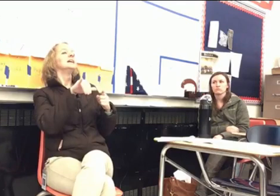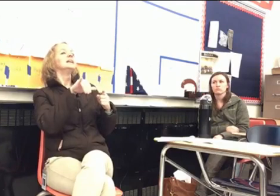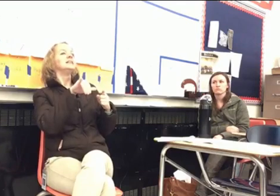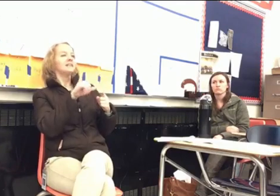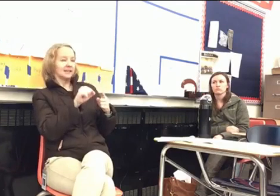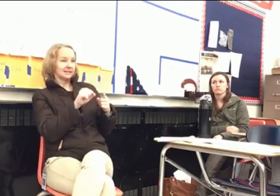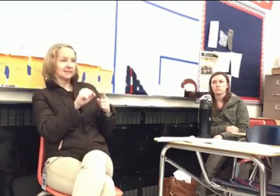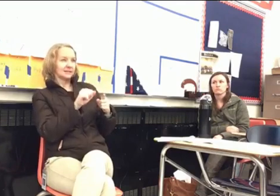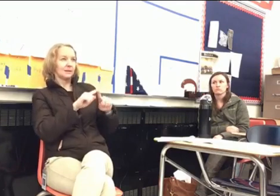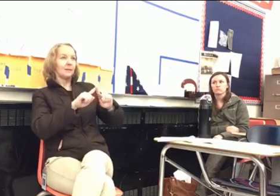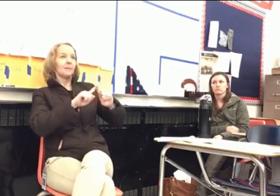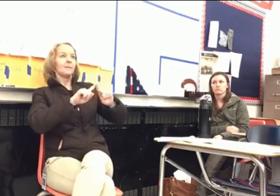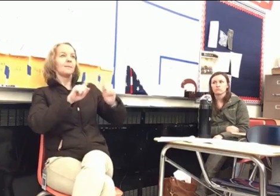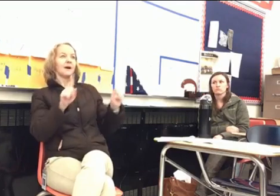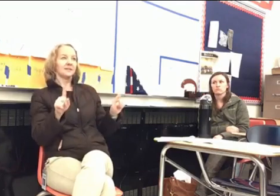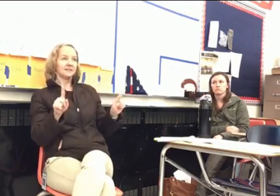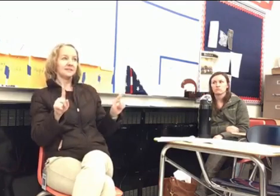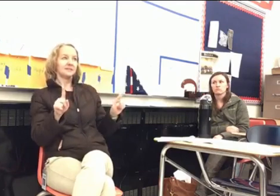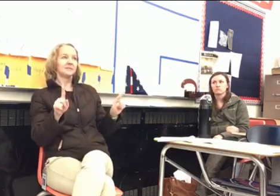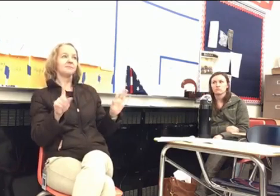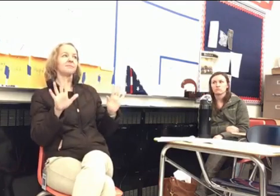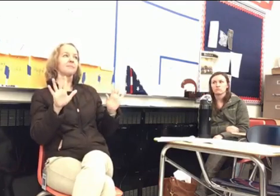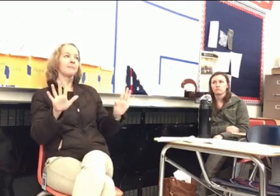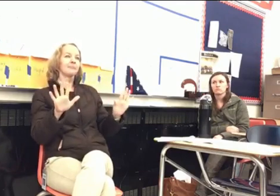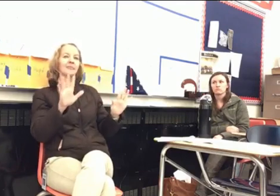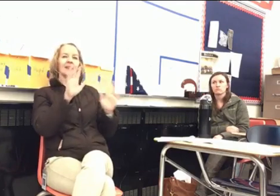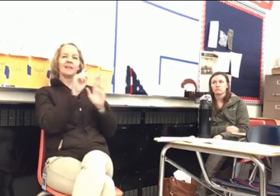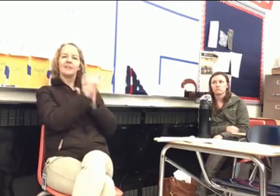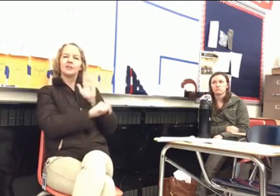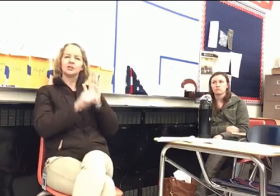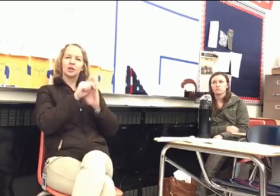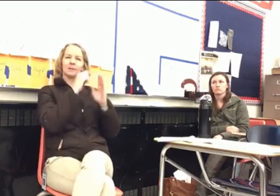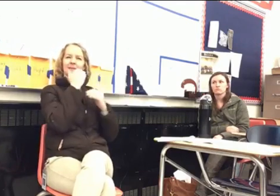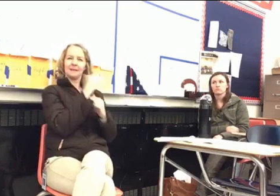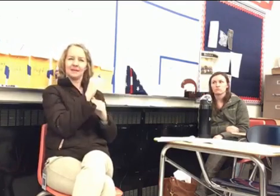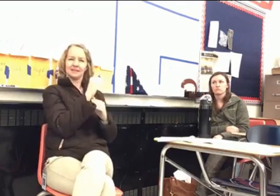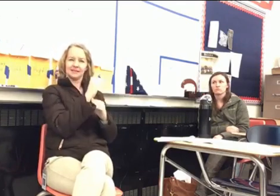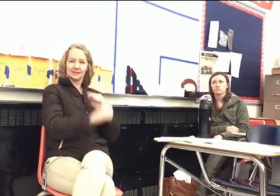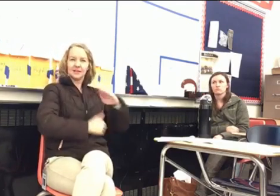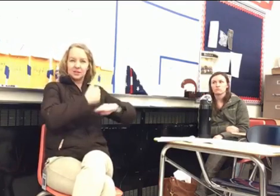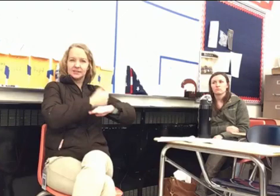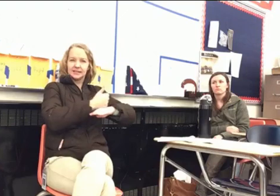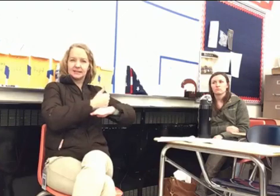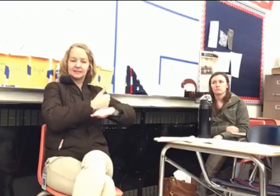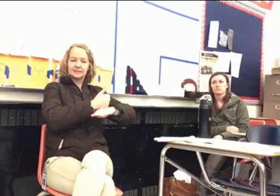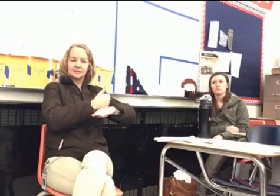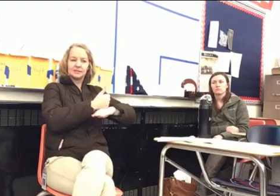could. However, the term limits that end up getting set